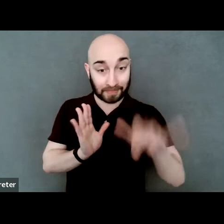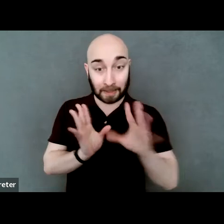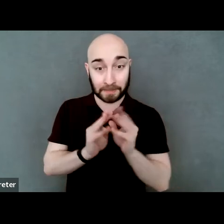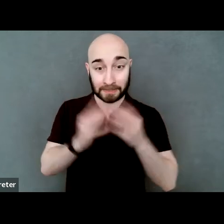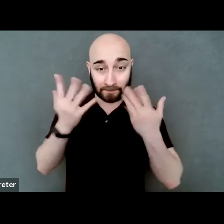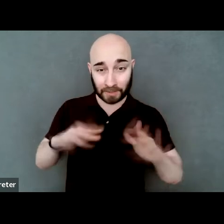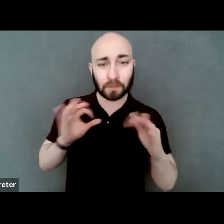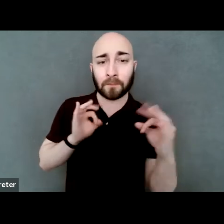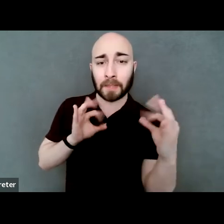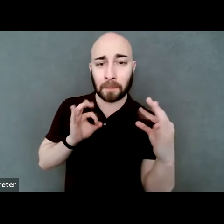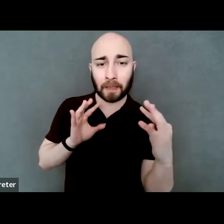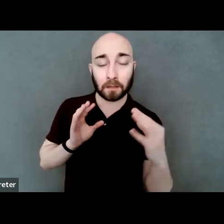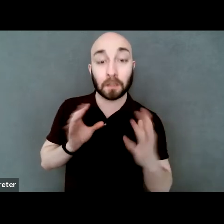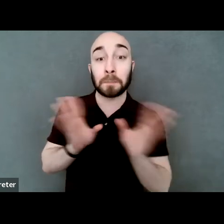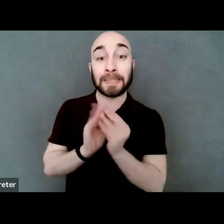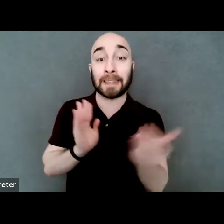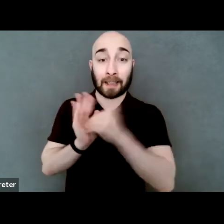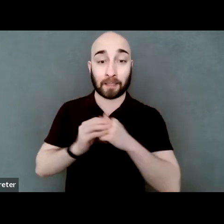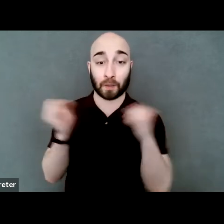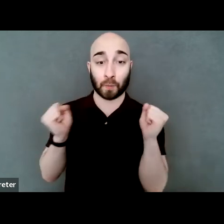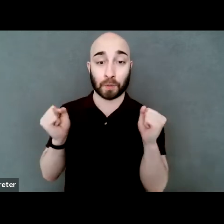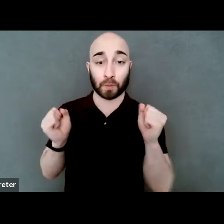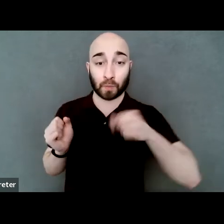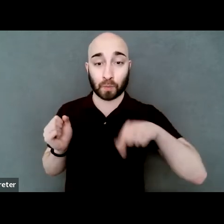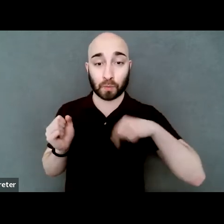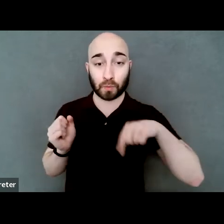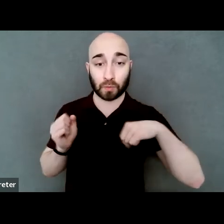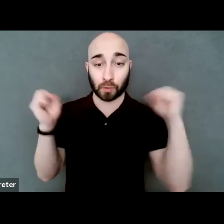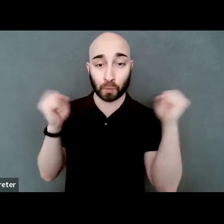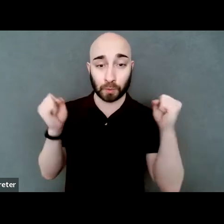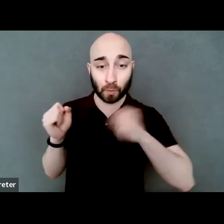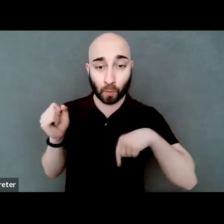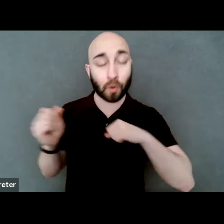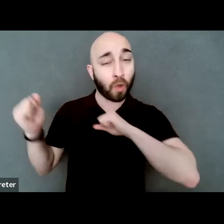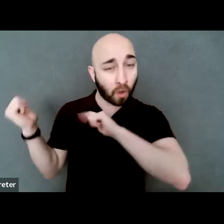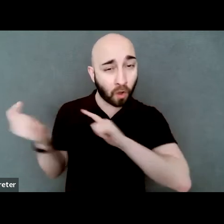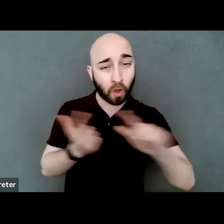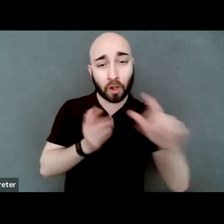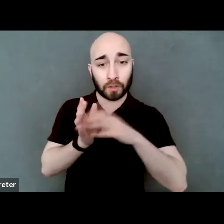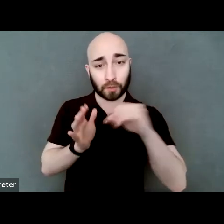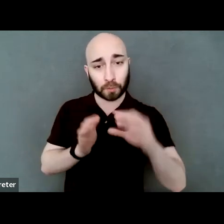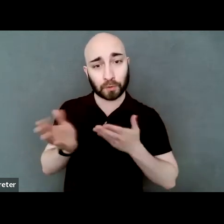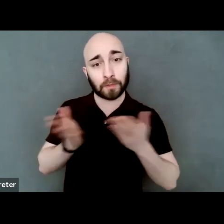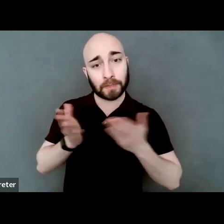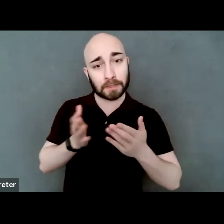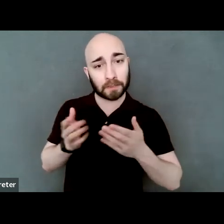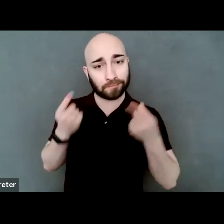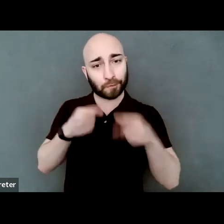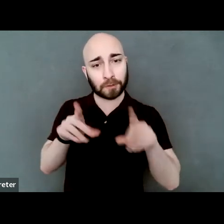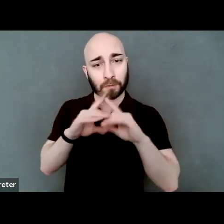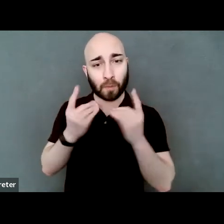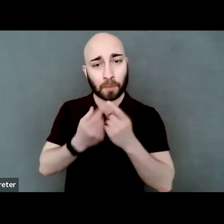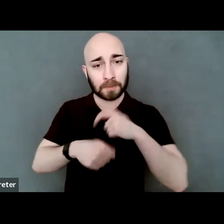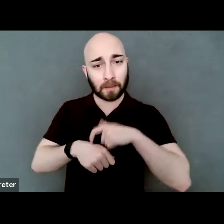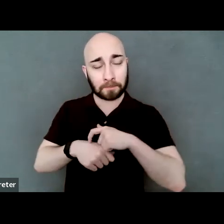feedback. We came back again over winter quarter and met with all of student services at our department time. We got even